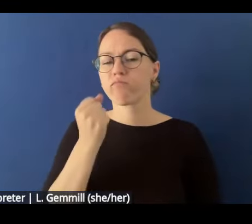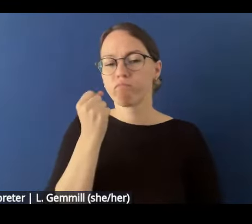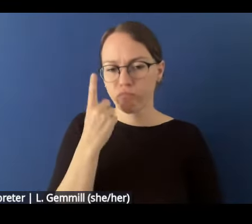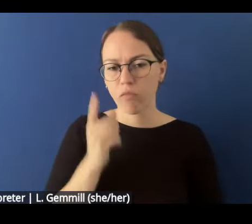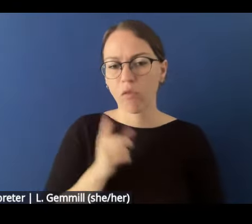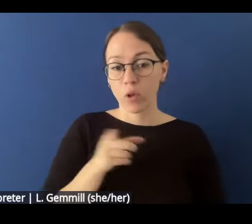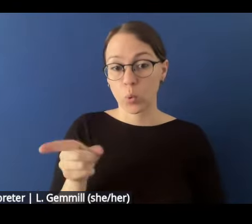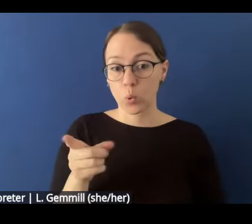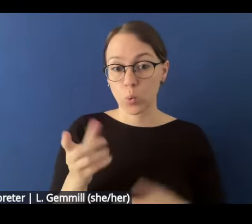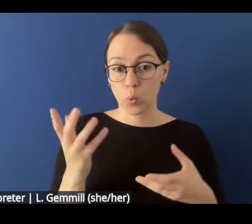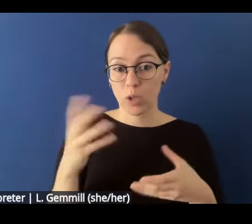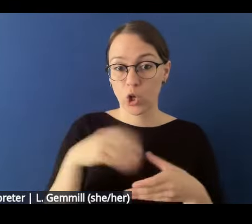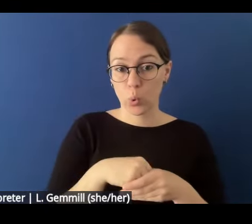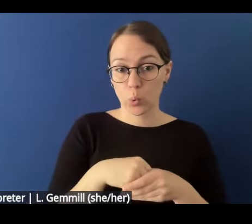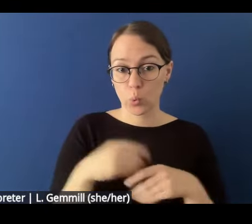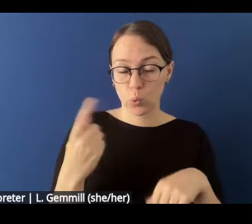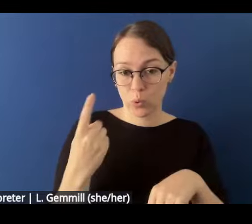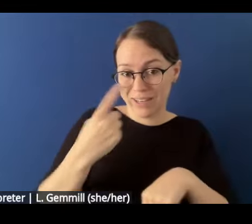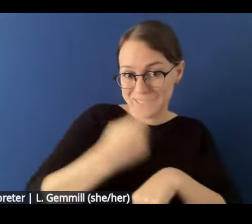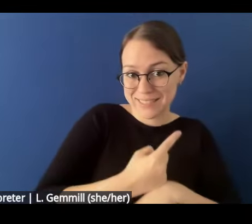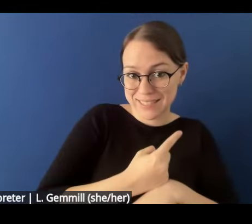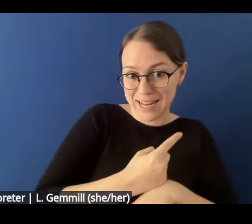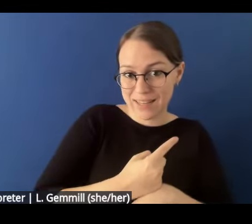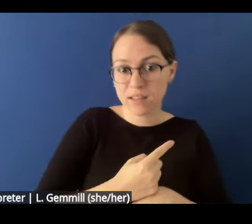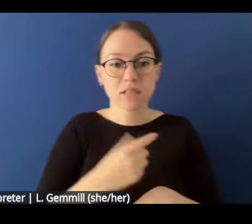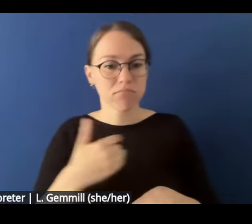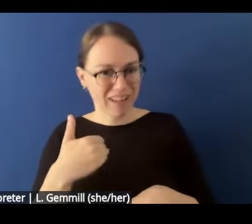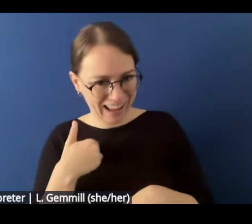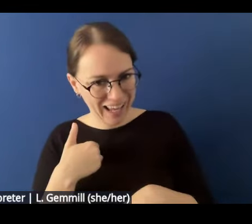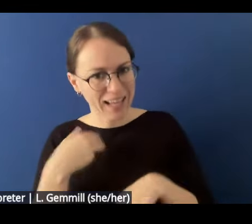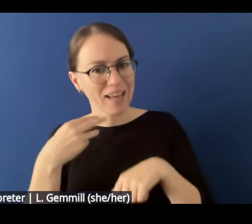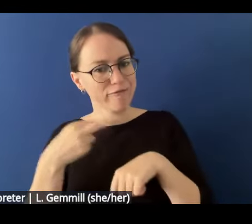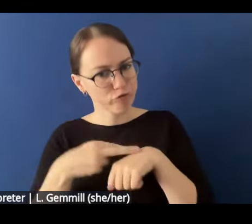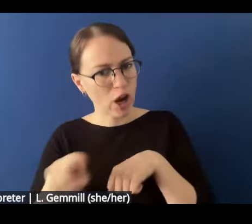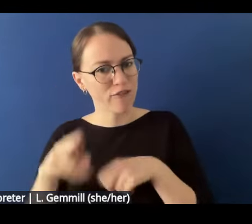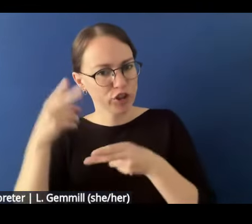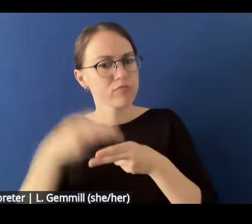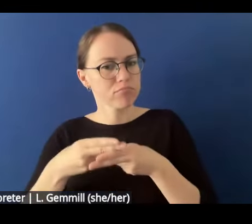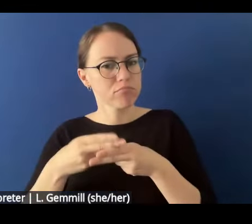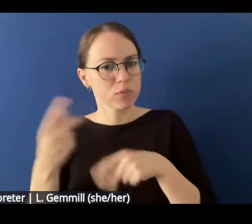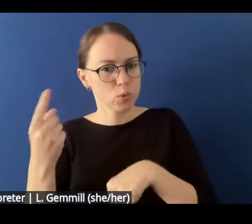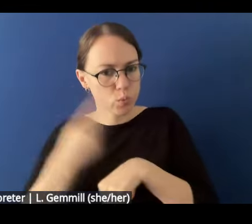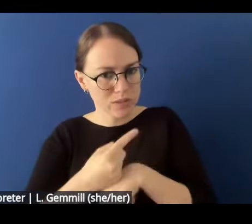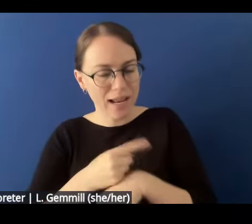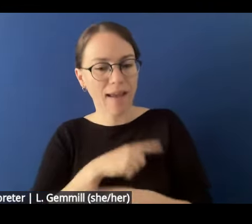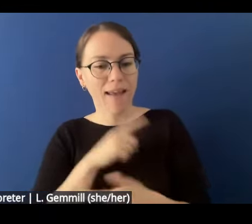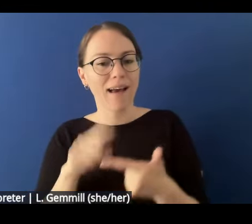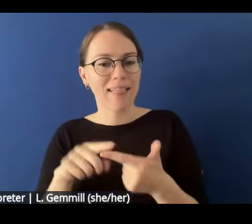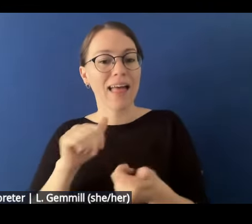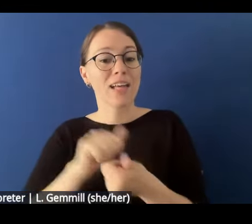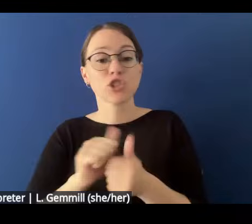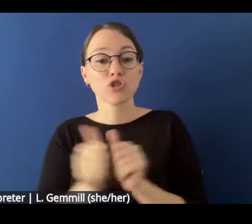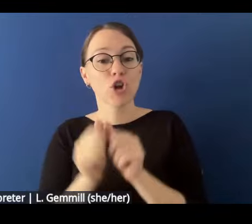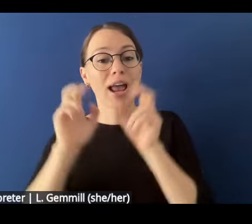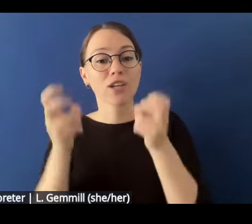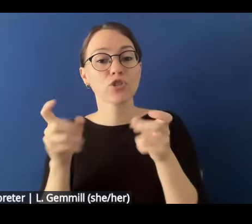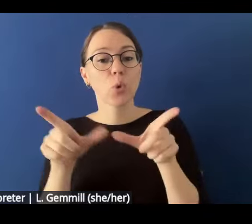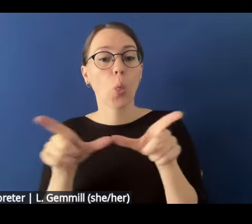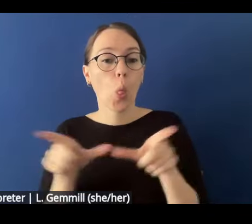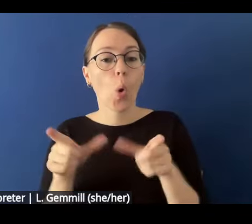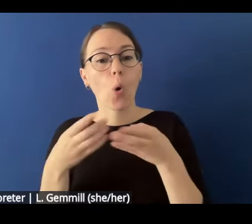and Changed the reference to a date and changed the reference from local public school districts to local school districts. So from